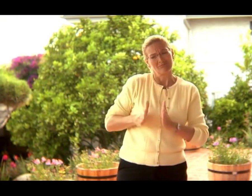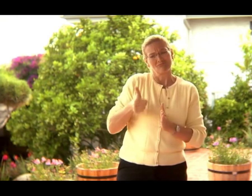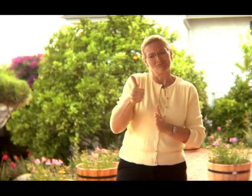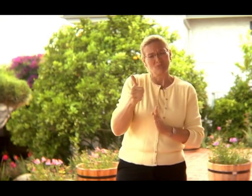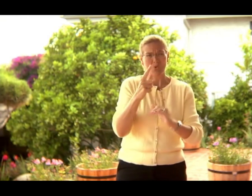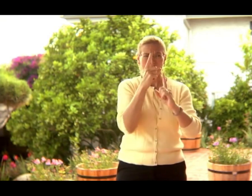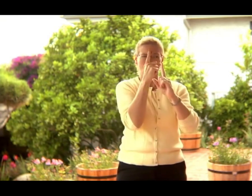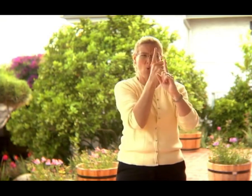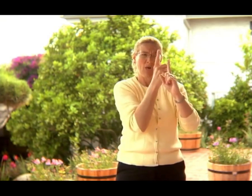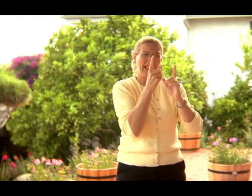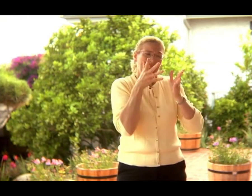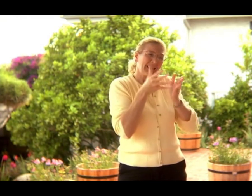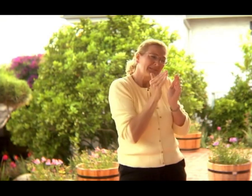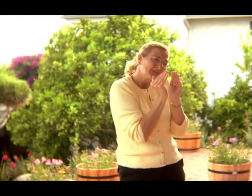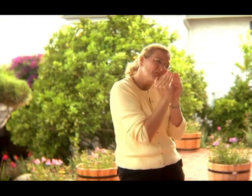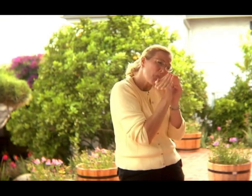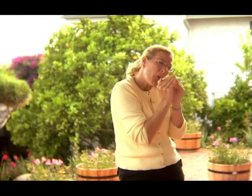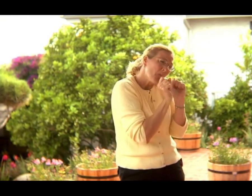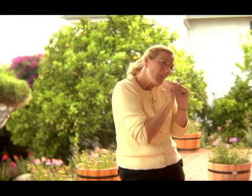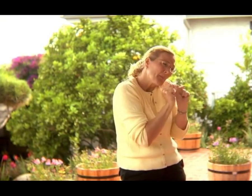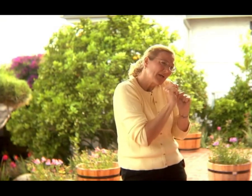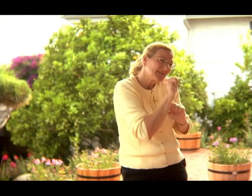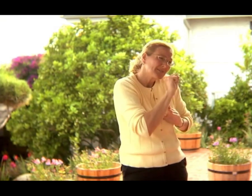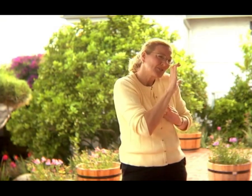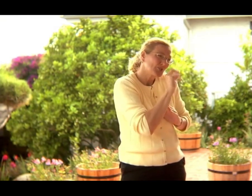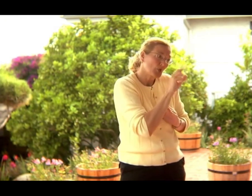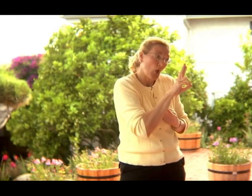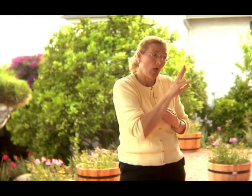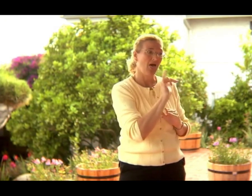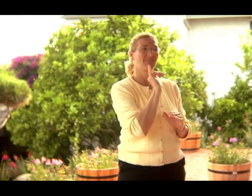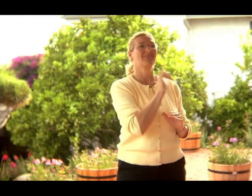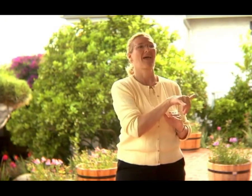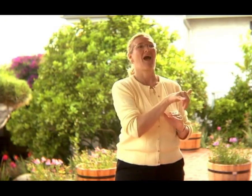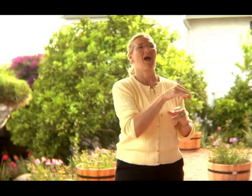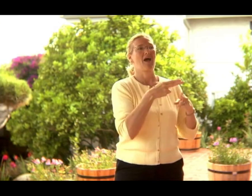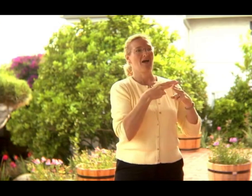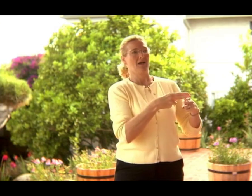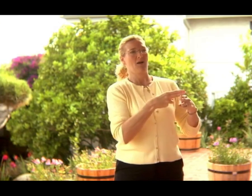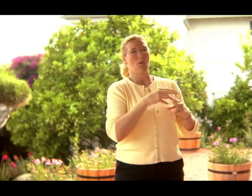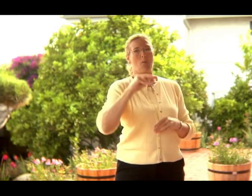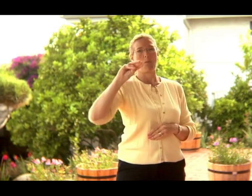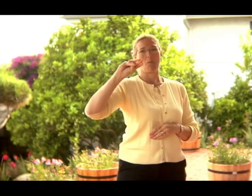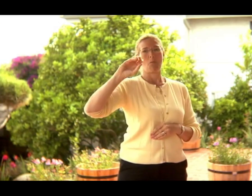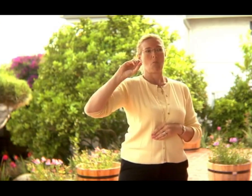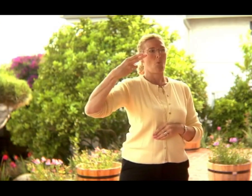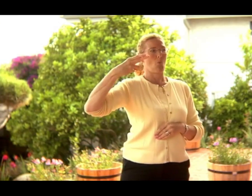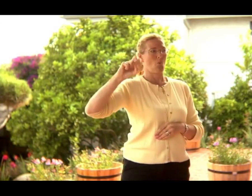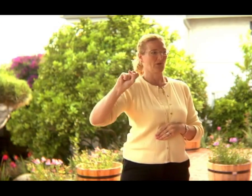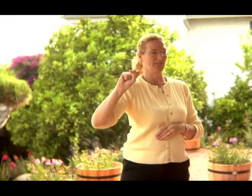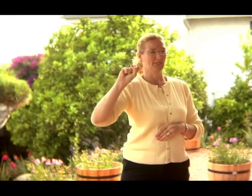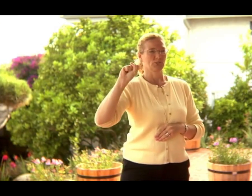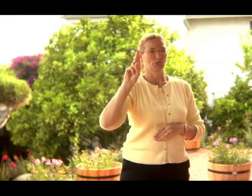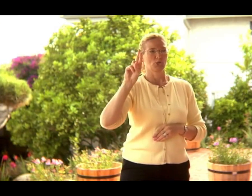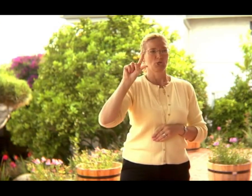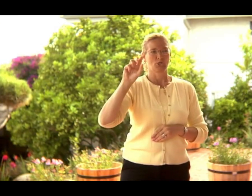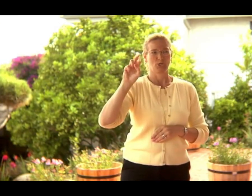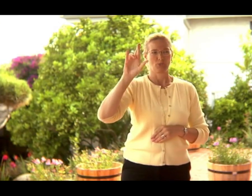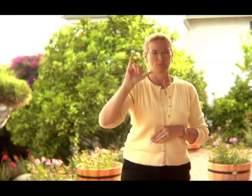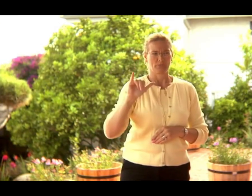the surgeon's goal is to leave you with the smallest scar possible. That's called Mohs surgery. Have any